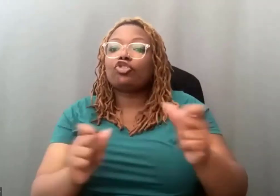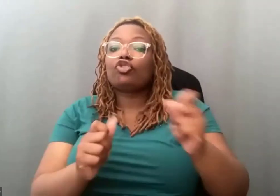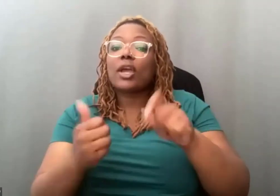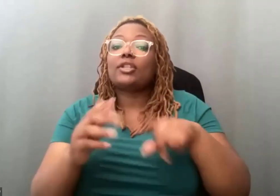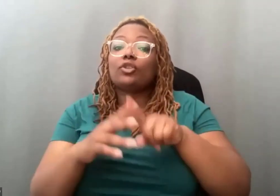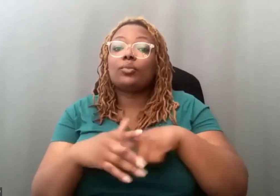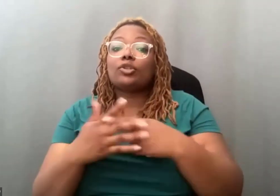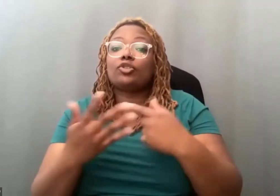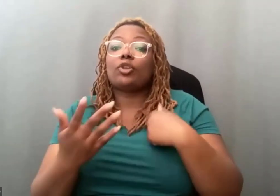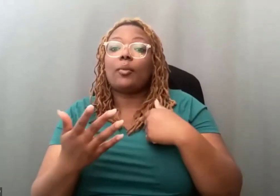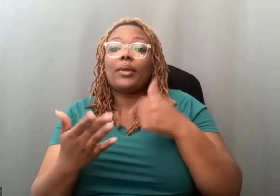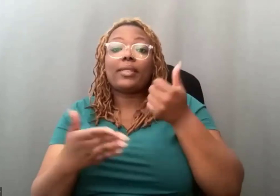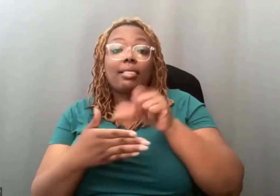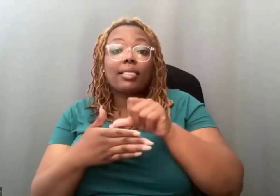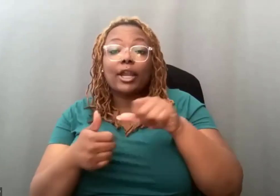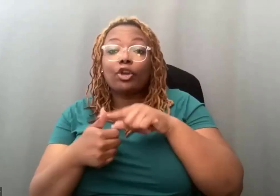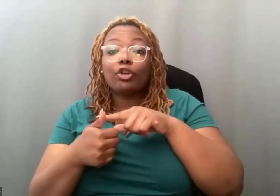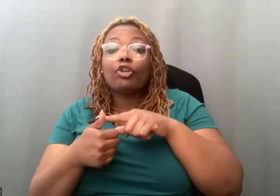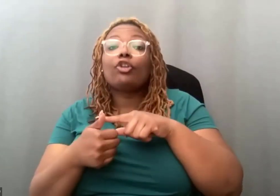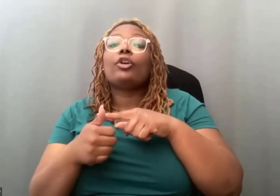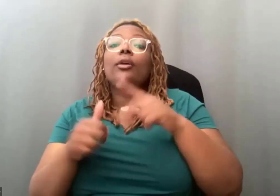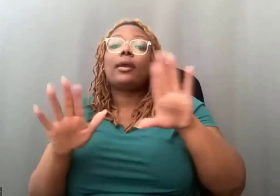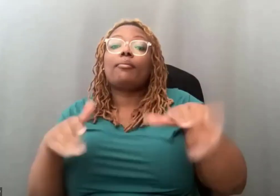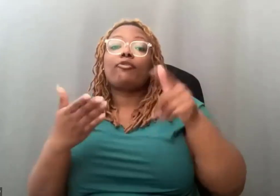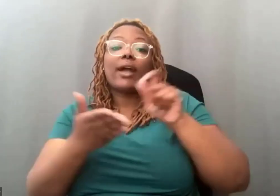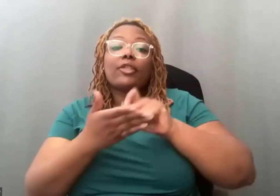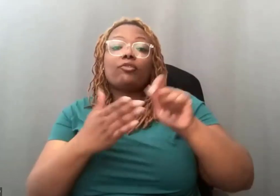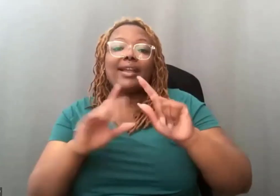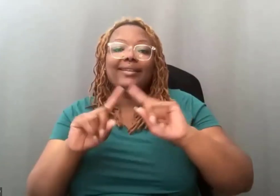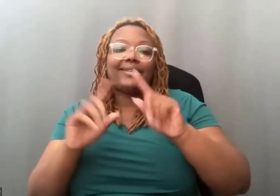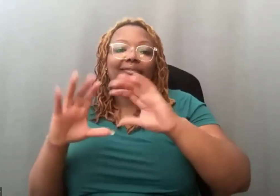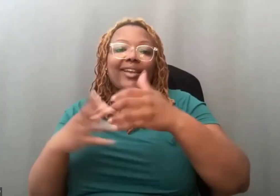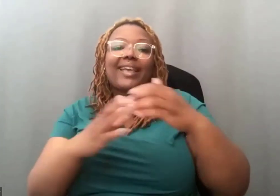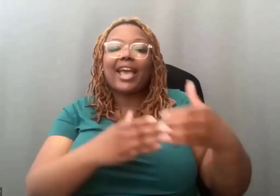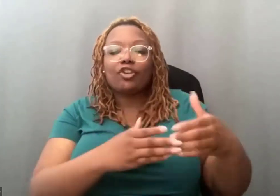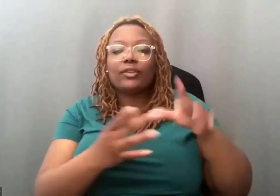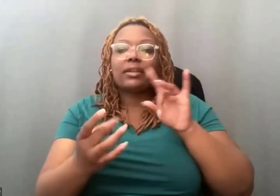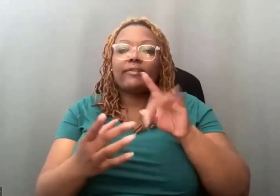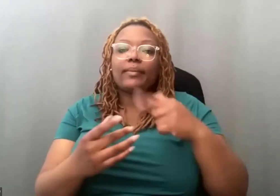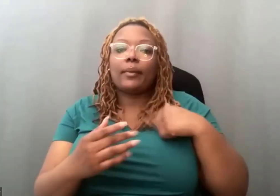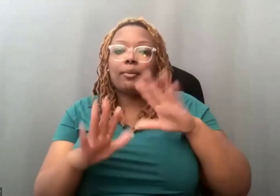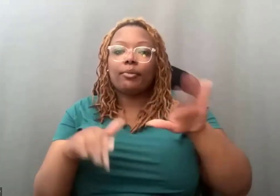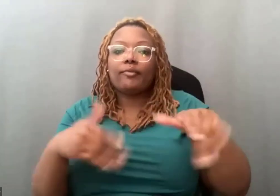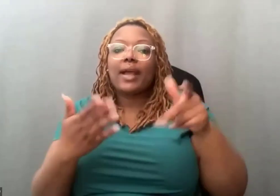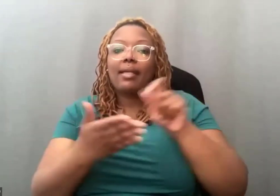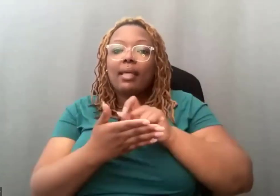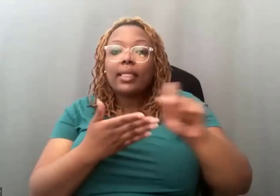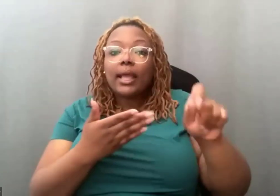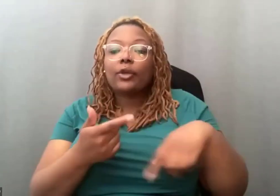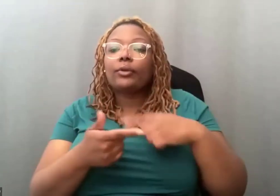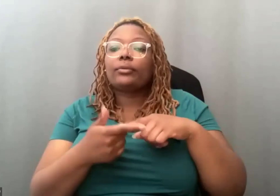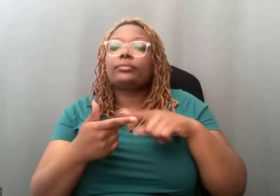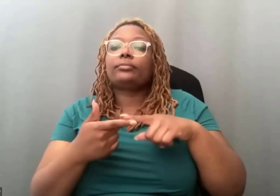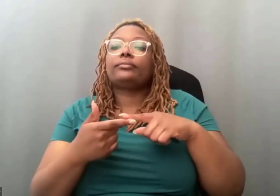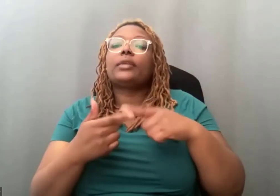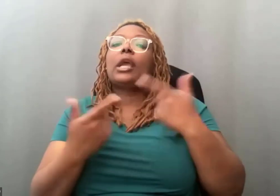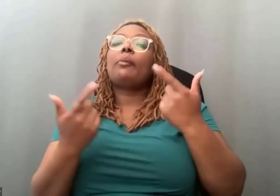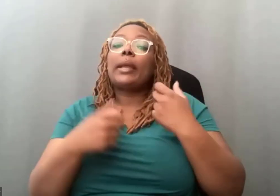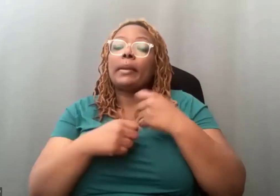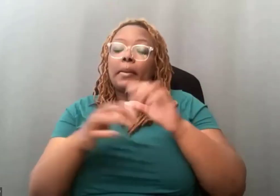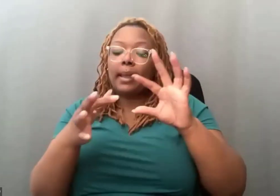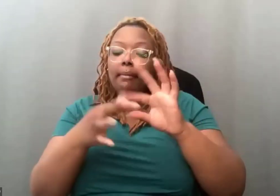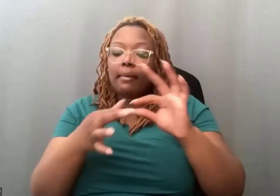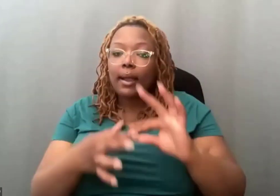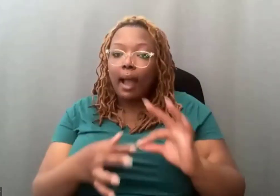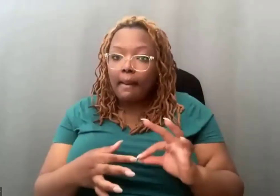with a discursive letter and give the writer the categories of feedback that we're giving in that letter. And then we make comments throughout the